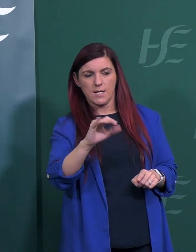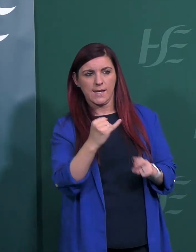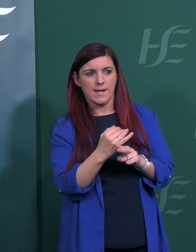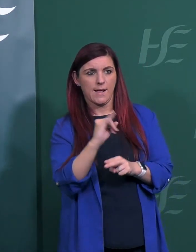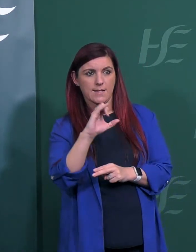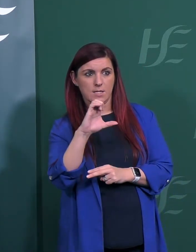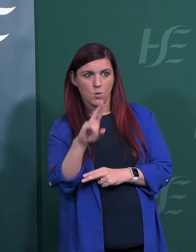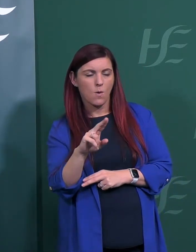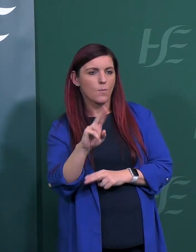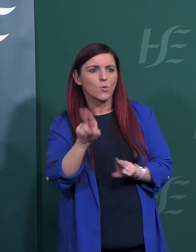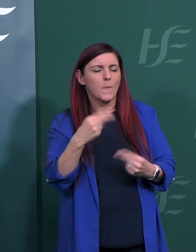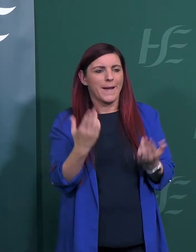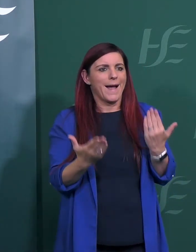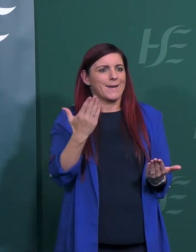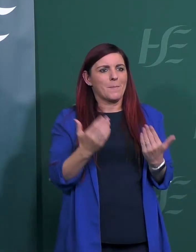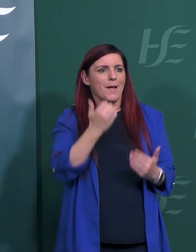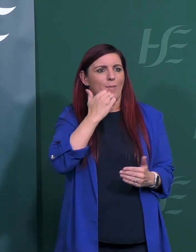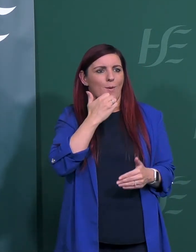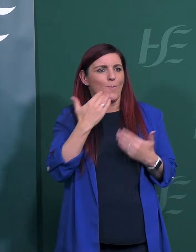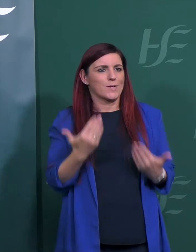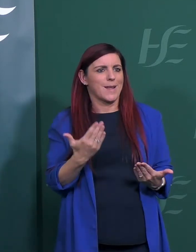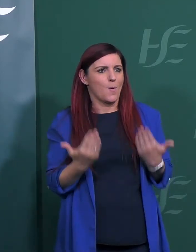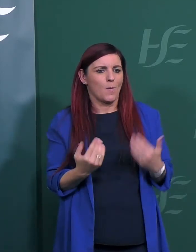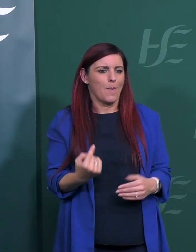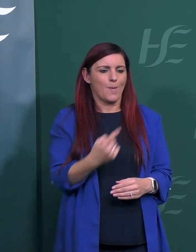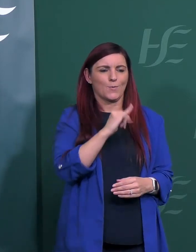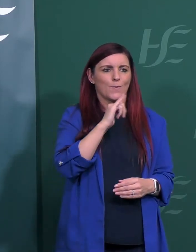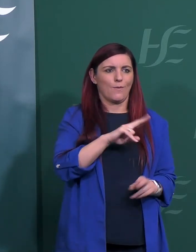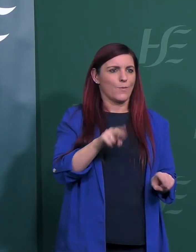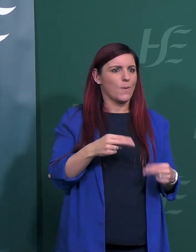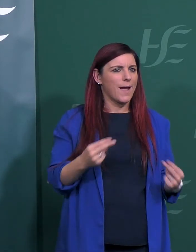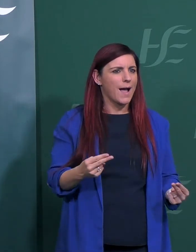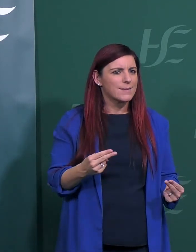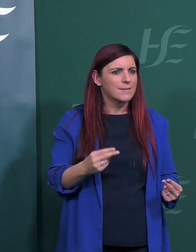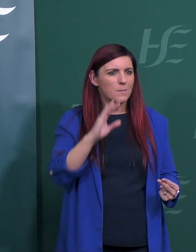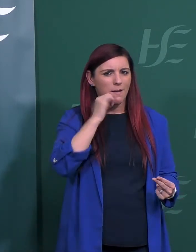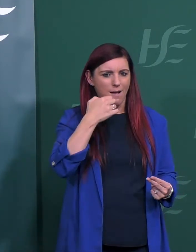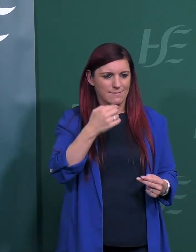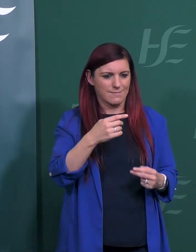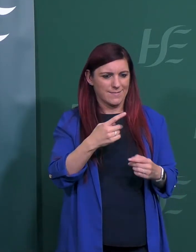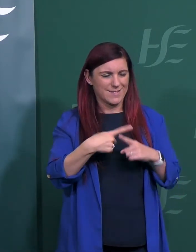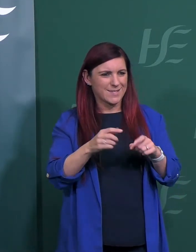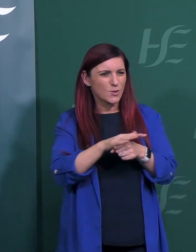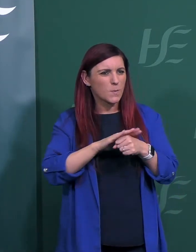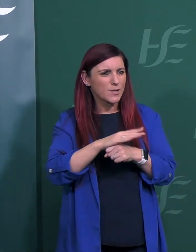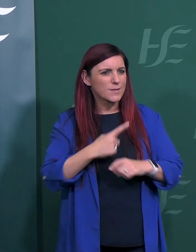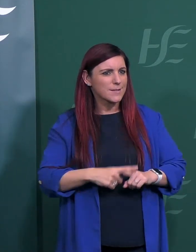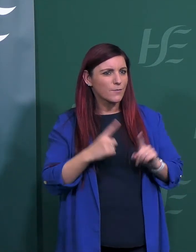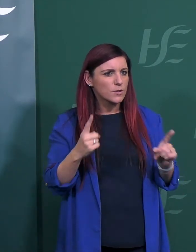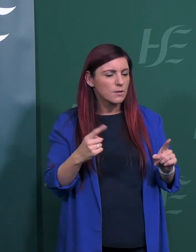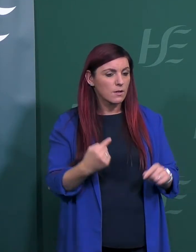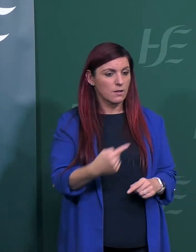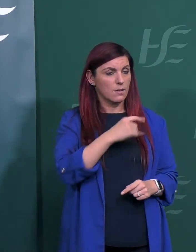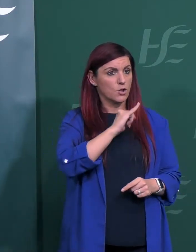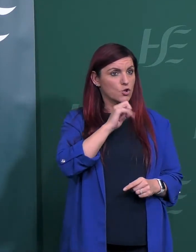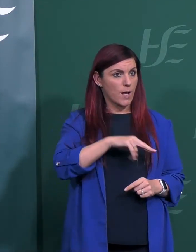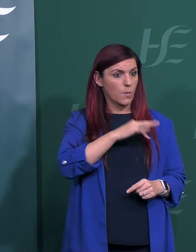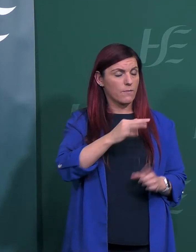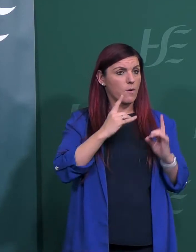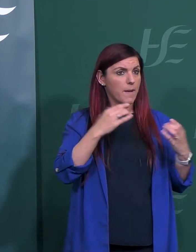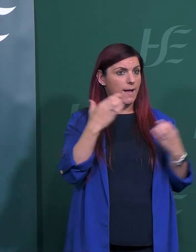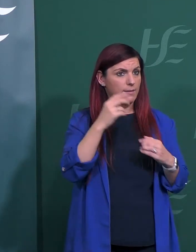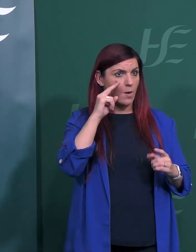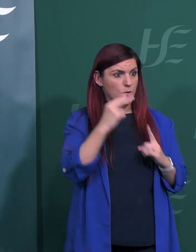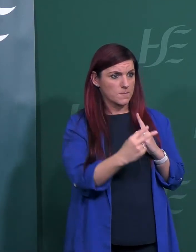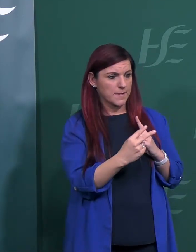ICU. But there's a very different contrast between now and January. Certainly in January, from a healthcare